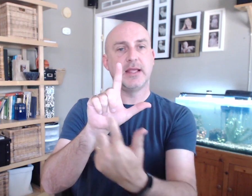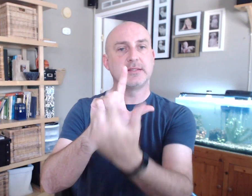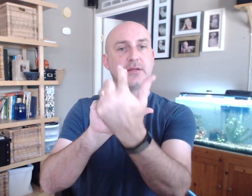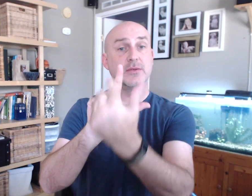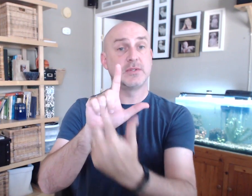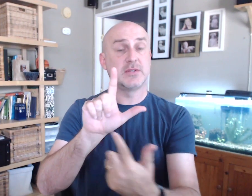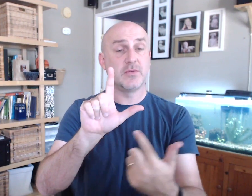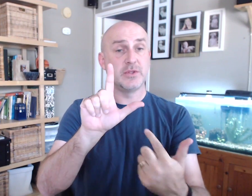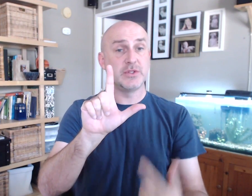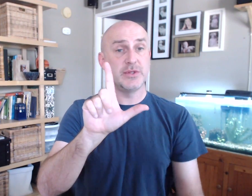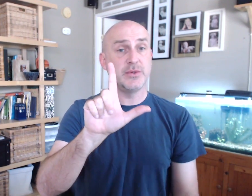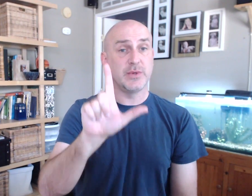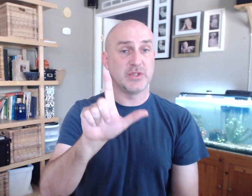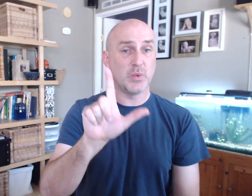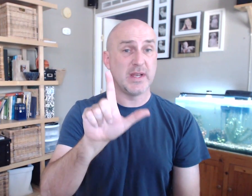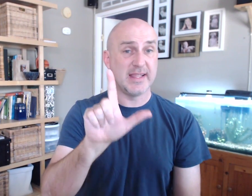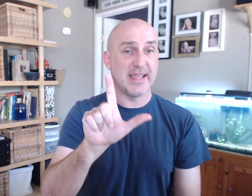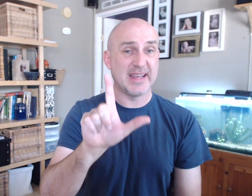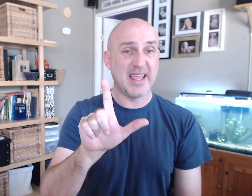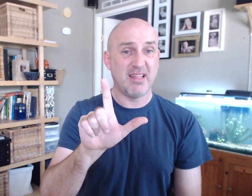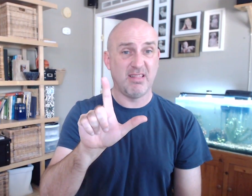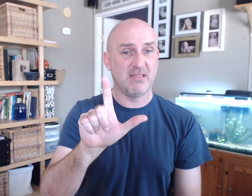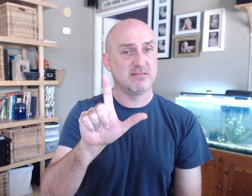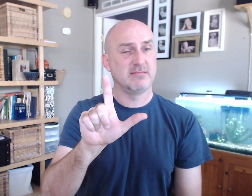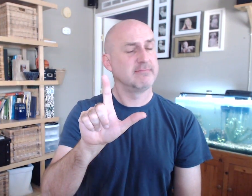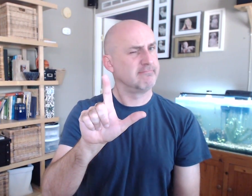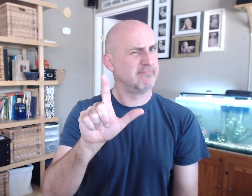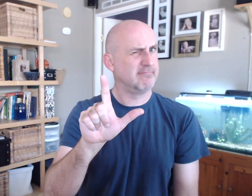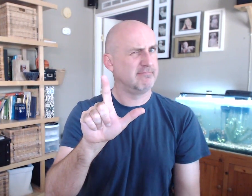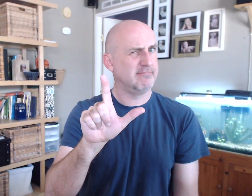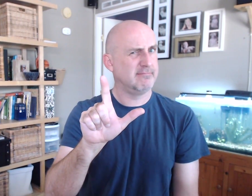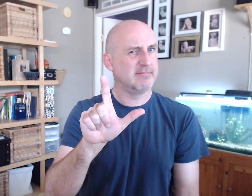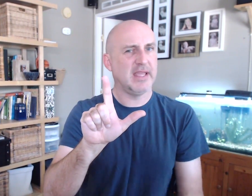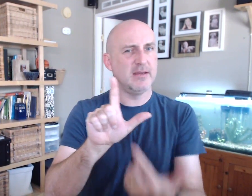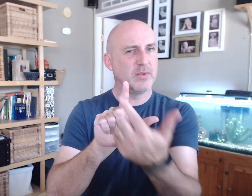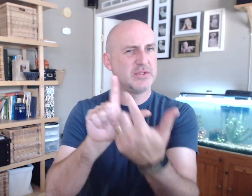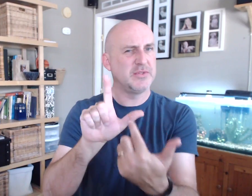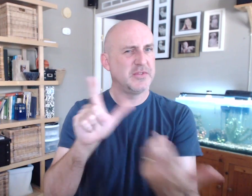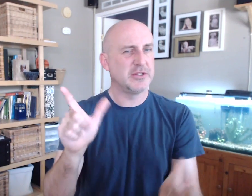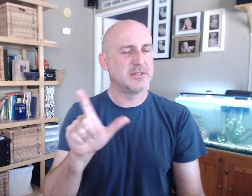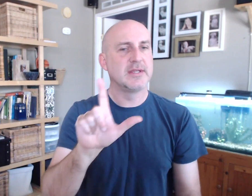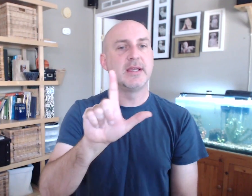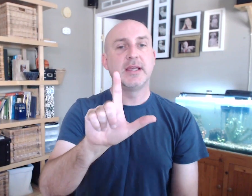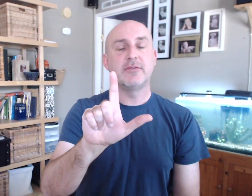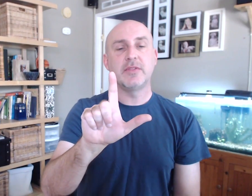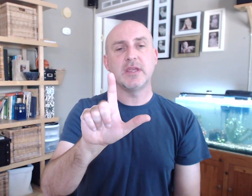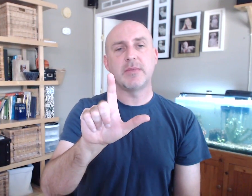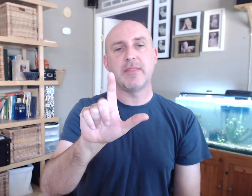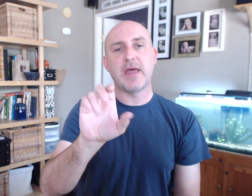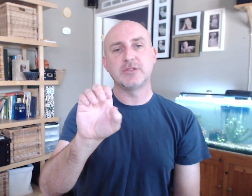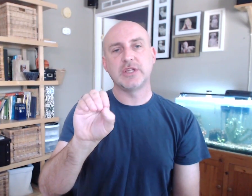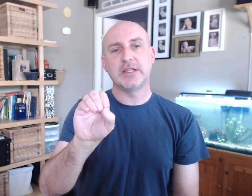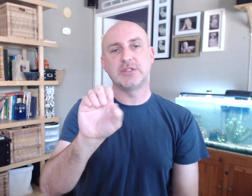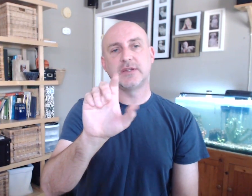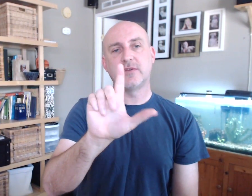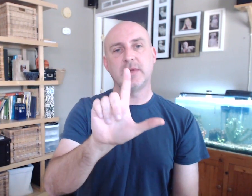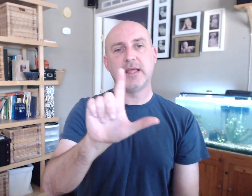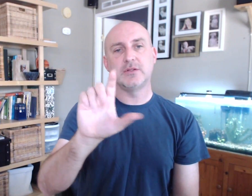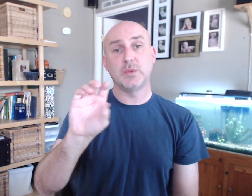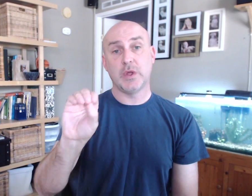ASL uses for the 2 in 20, like an L. Okay, 1, 2 fingers. you think about that changing from an L to an O